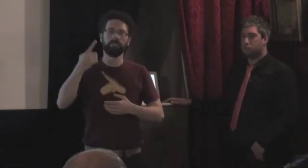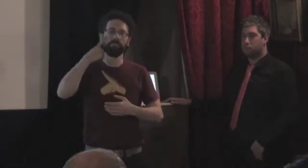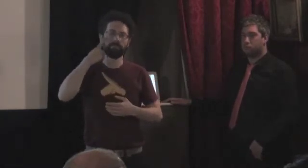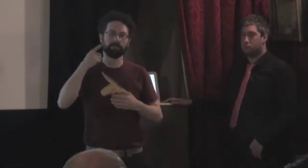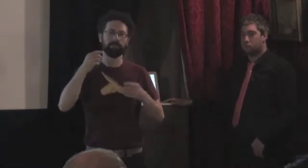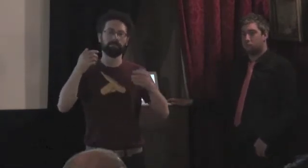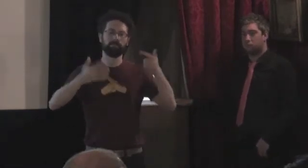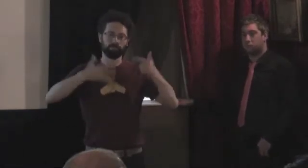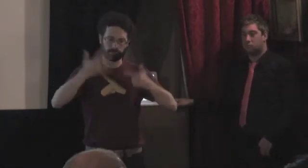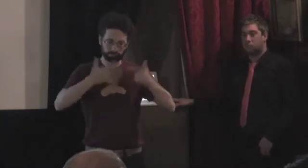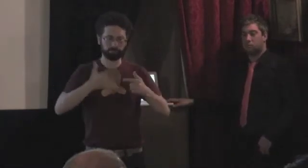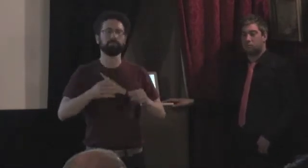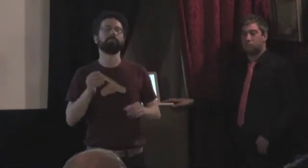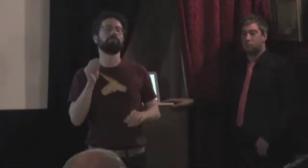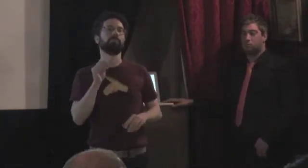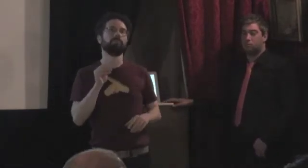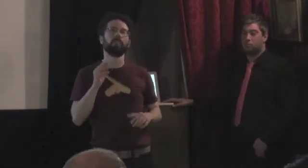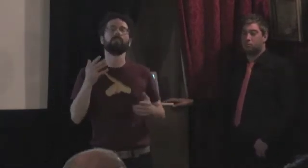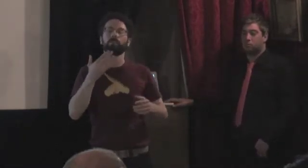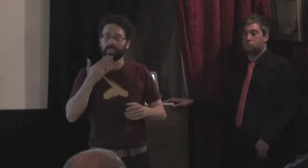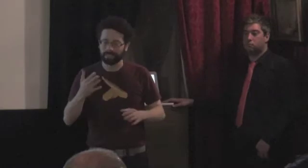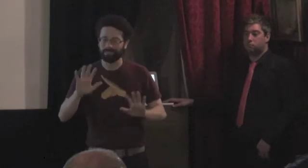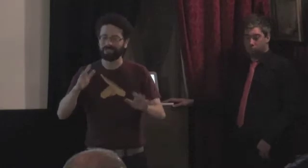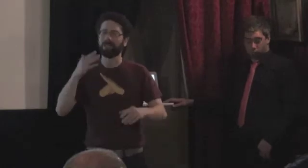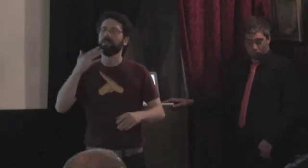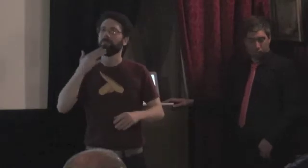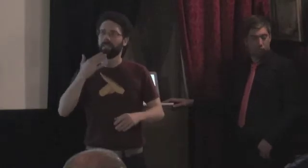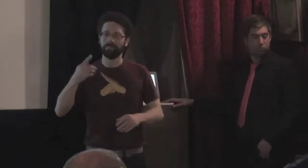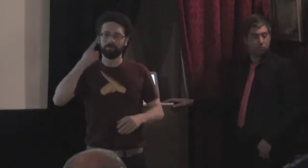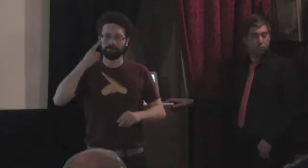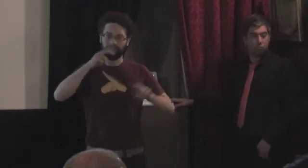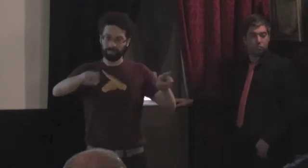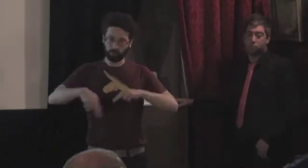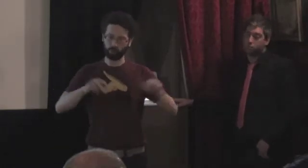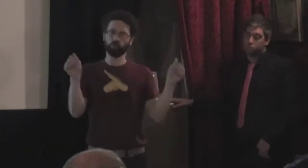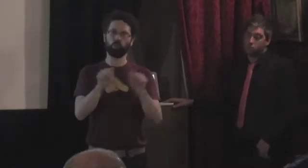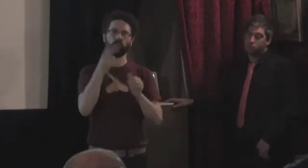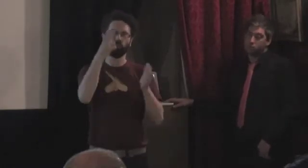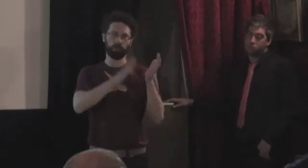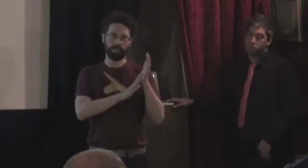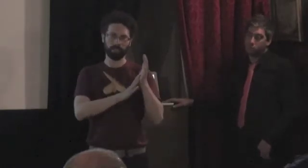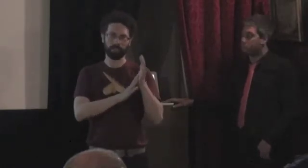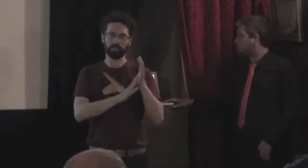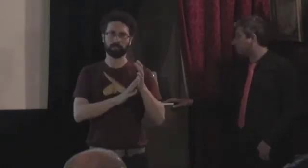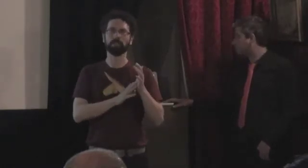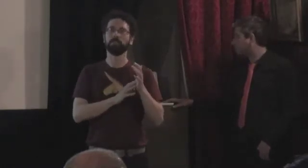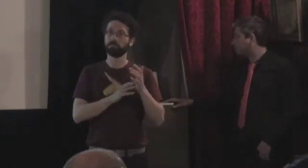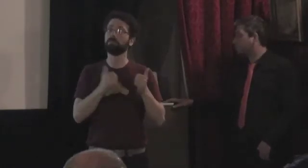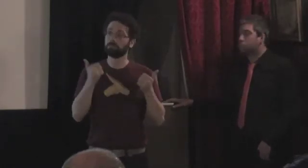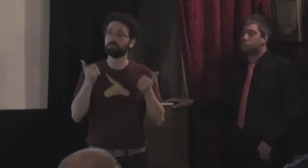we're BSL users, English is a second language, and we have a signed video for them to watch. It's only 2 minutes, a very short clip,